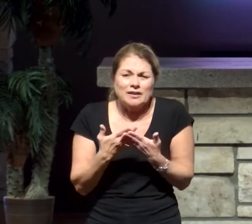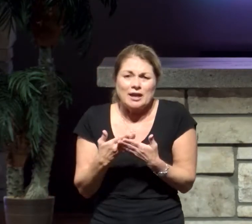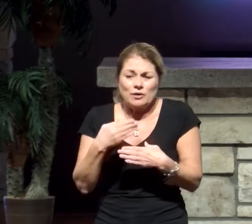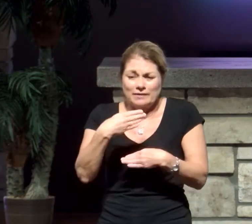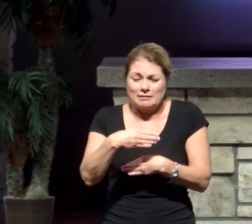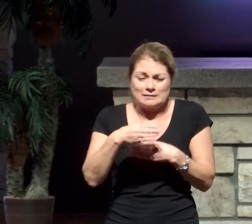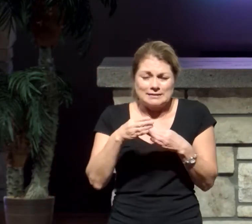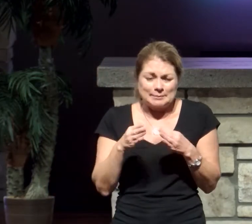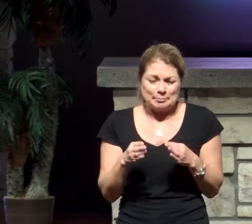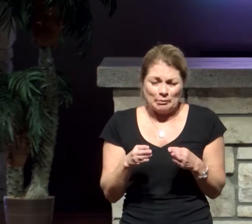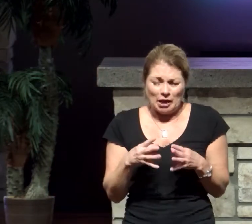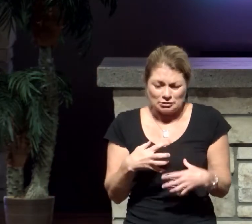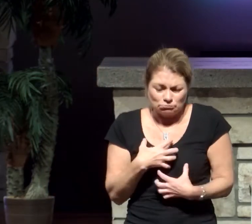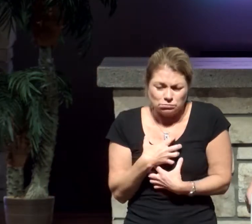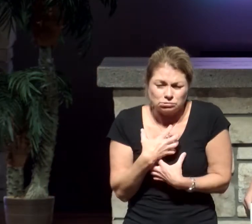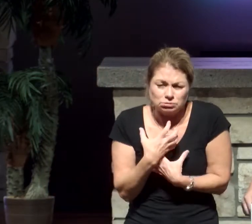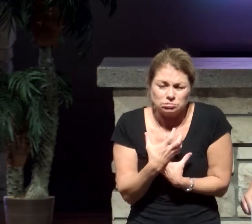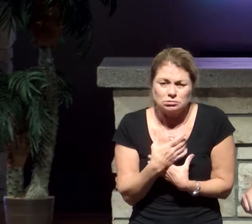them.